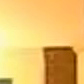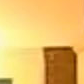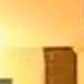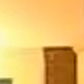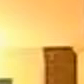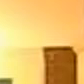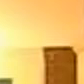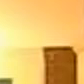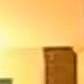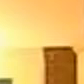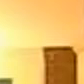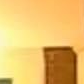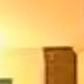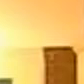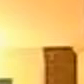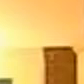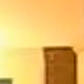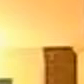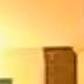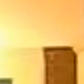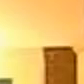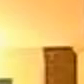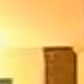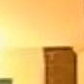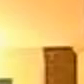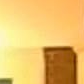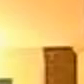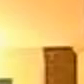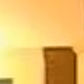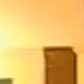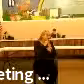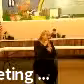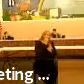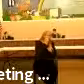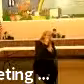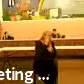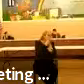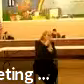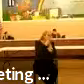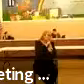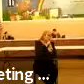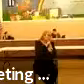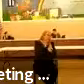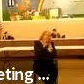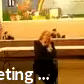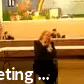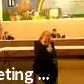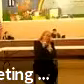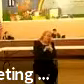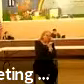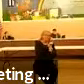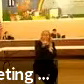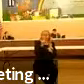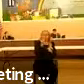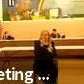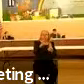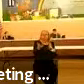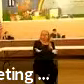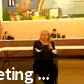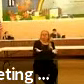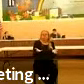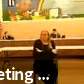or in this case, a historic property. So it would go, well, again, for multi-dwelling, it would stay 100. For industrial, it